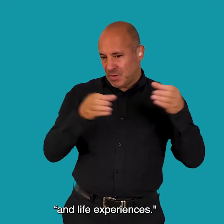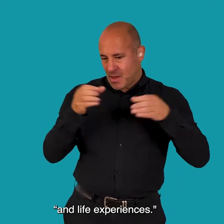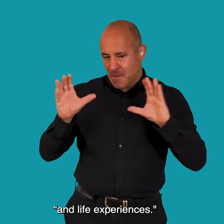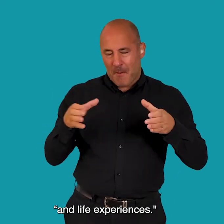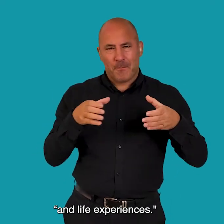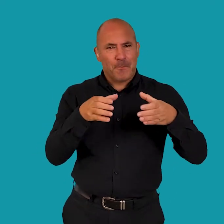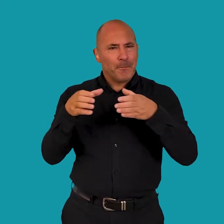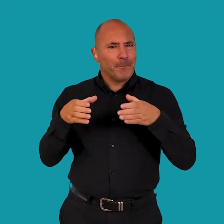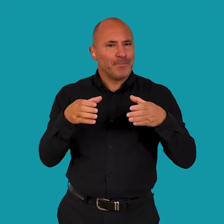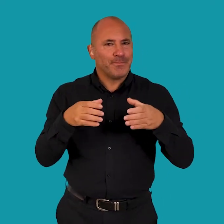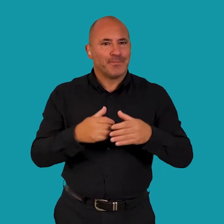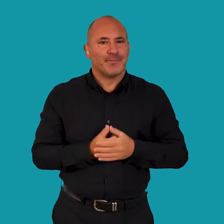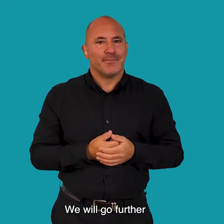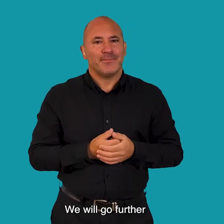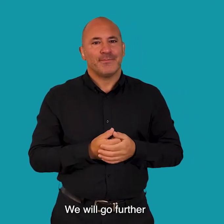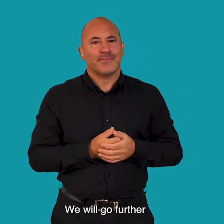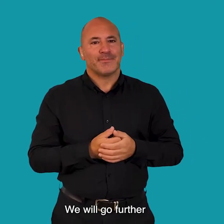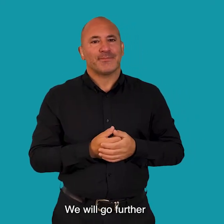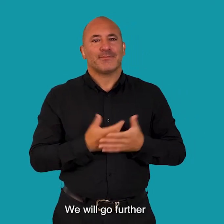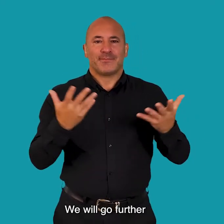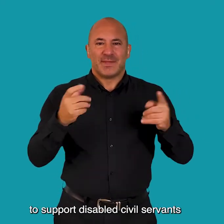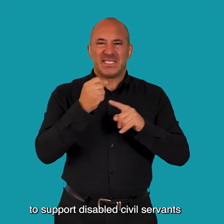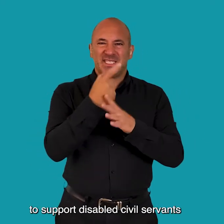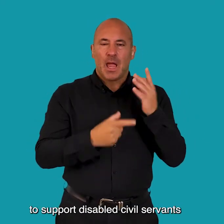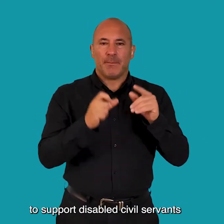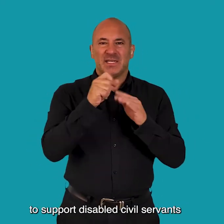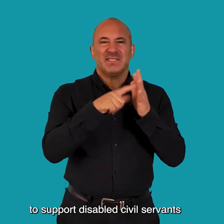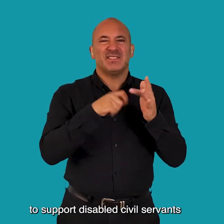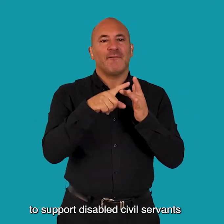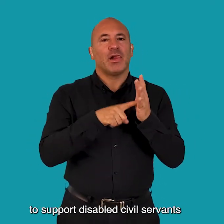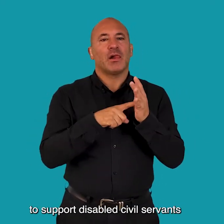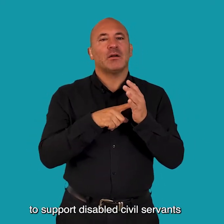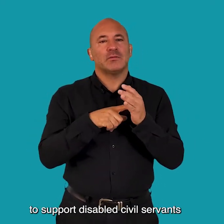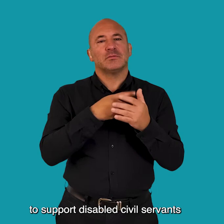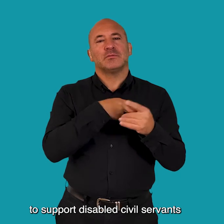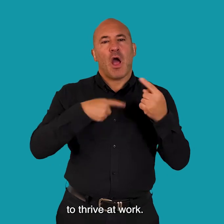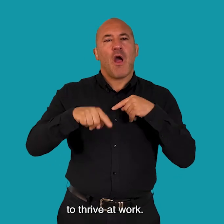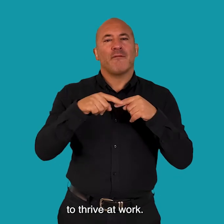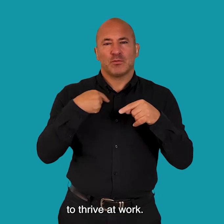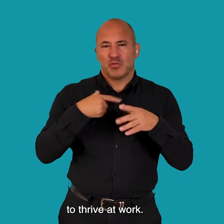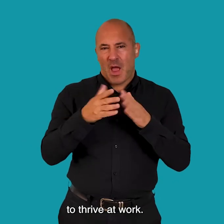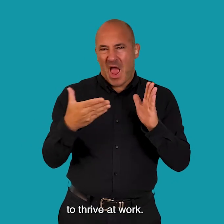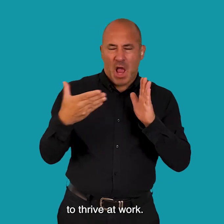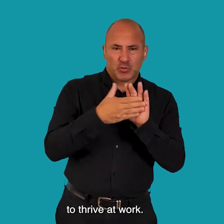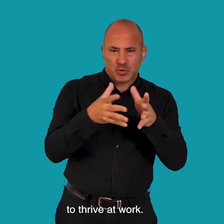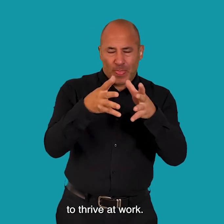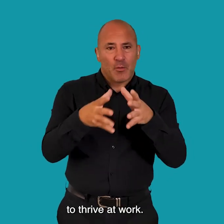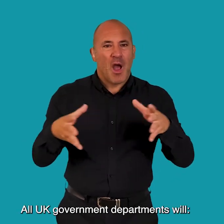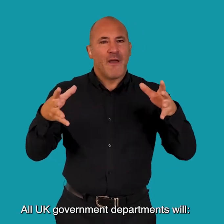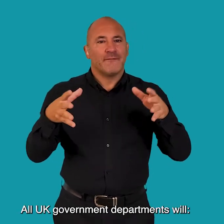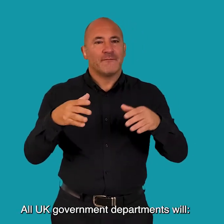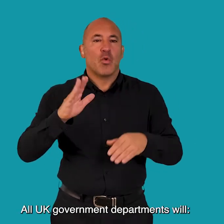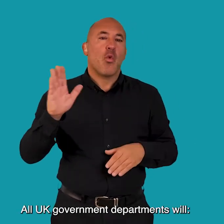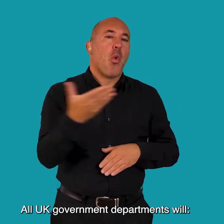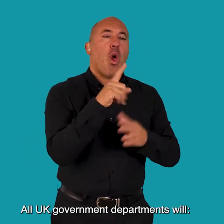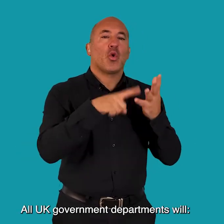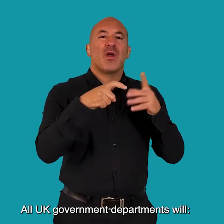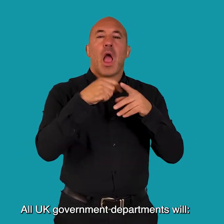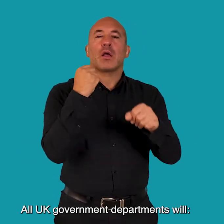experiences. We will go further to support disabled civil servants to thrive at work. All UK government